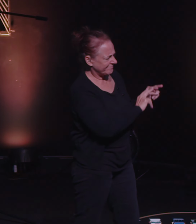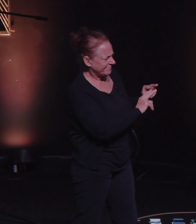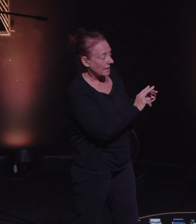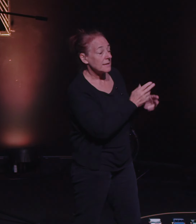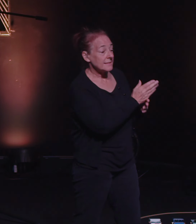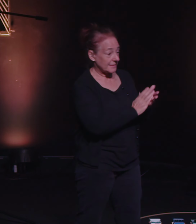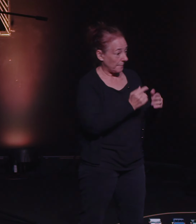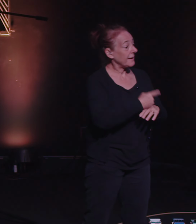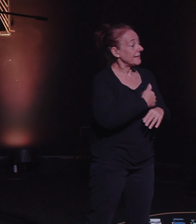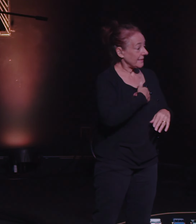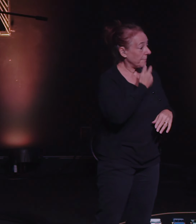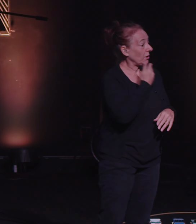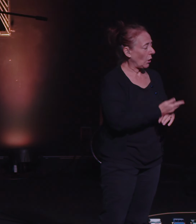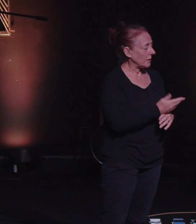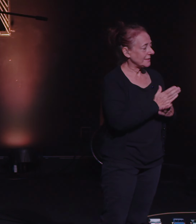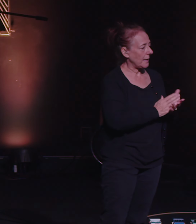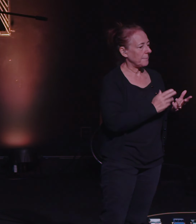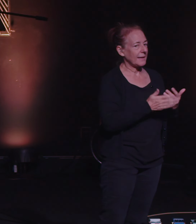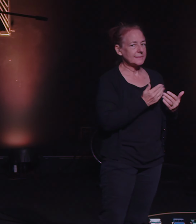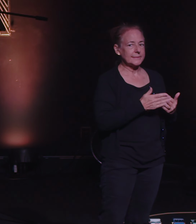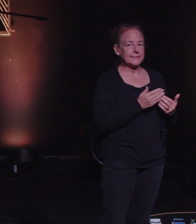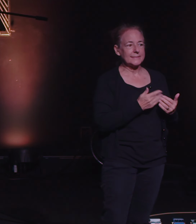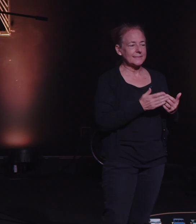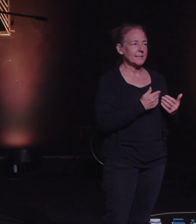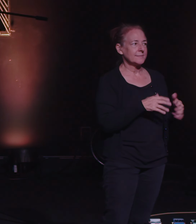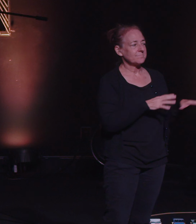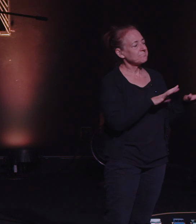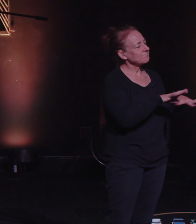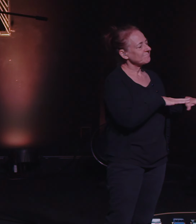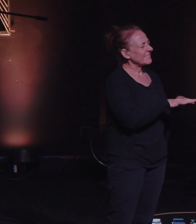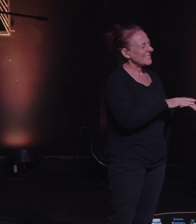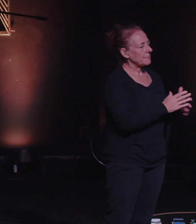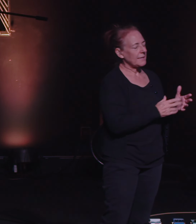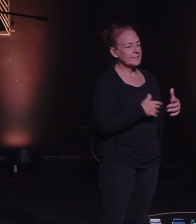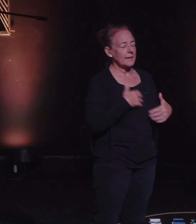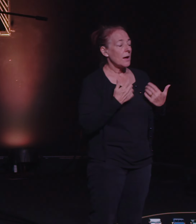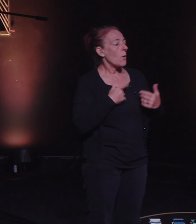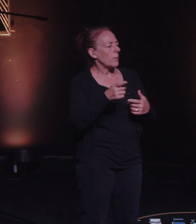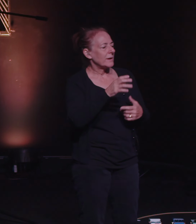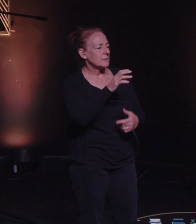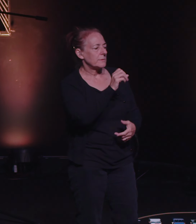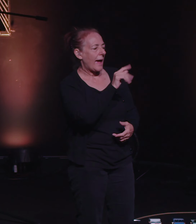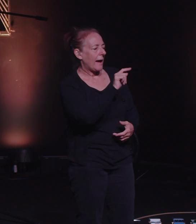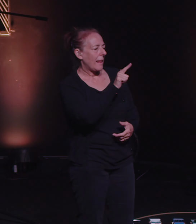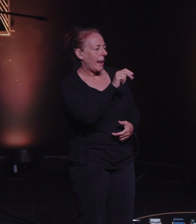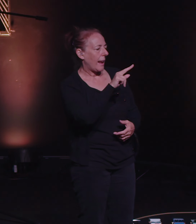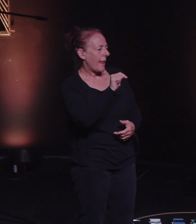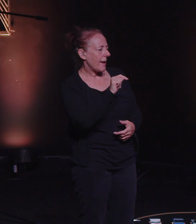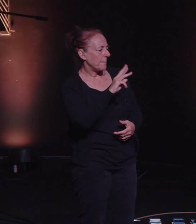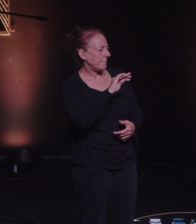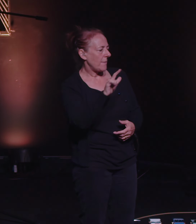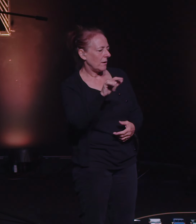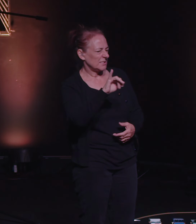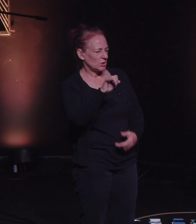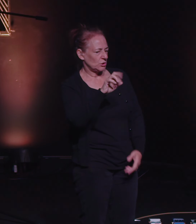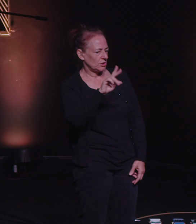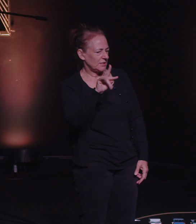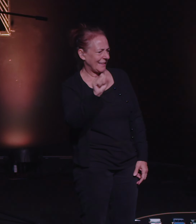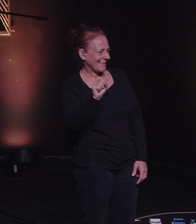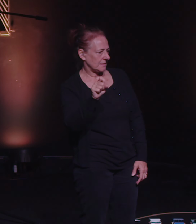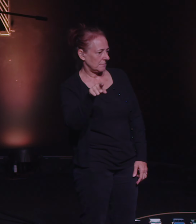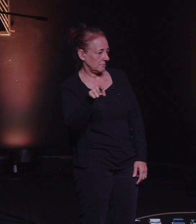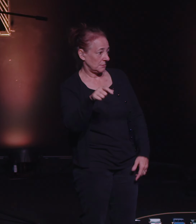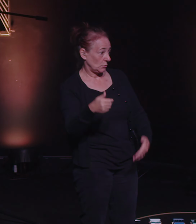really good. There are some days that it's easy for me. There's some days that I'm really annoyed. We went to the outlet mall. When was that?